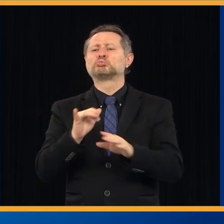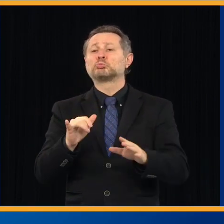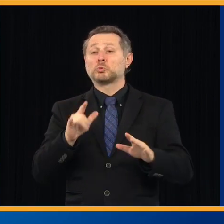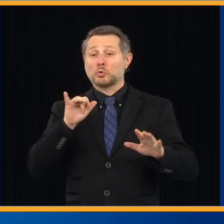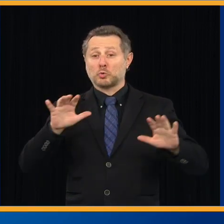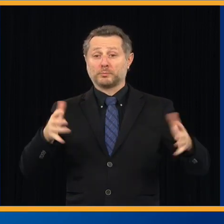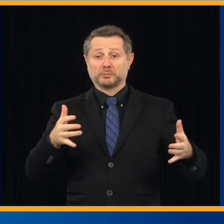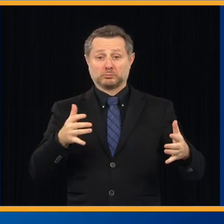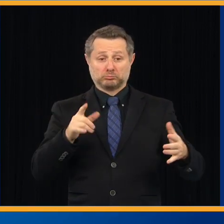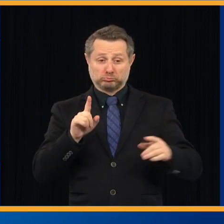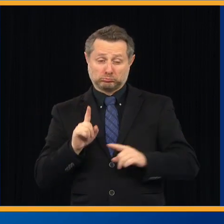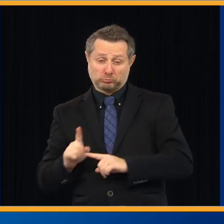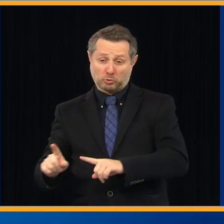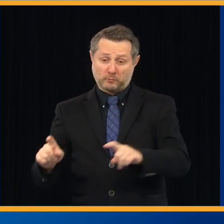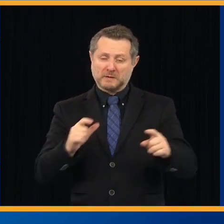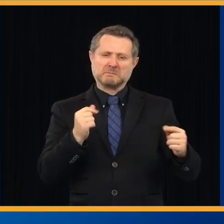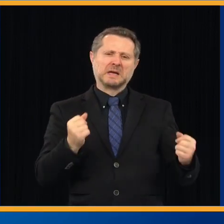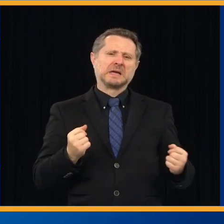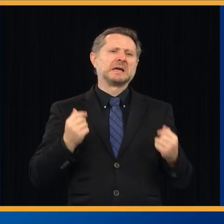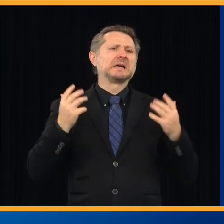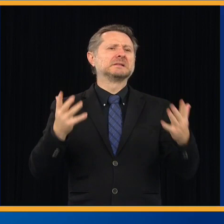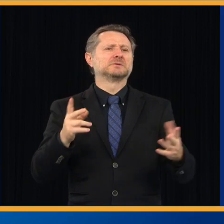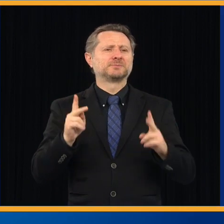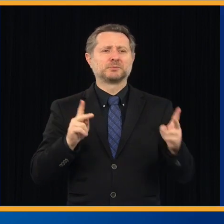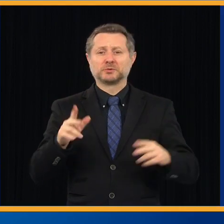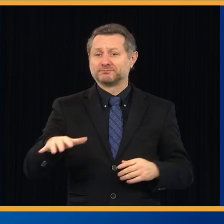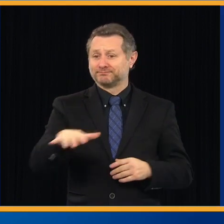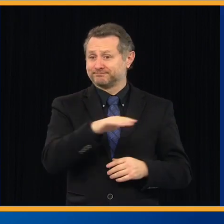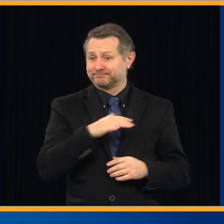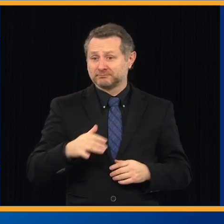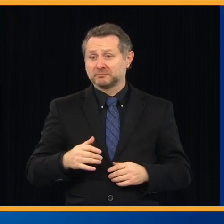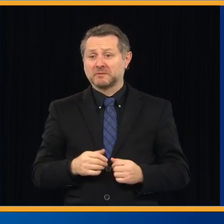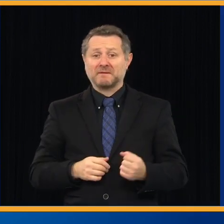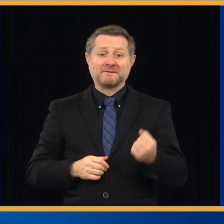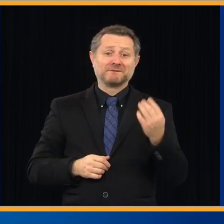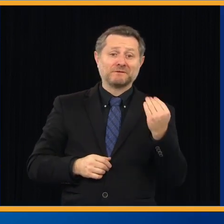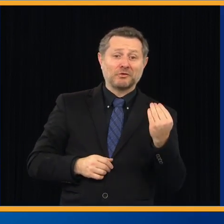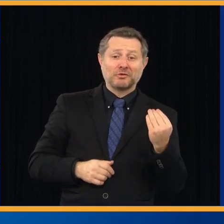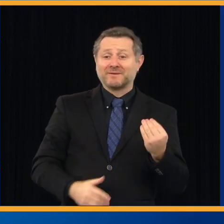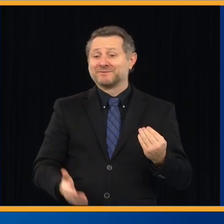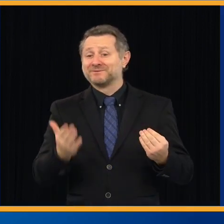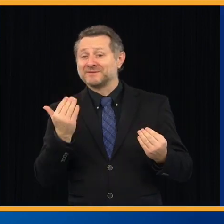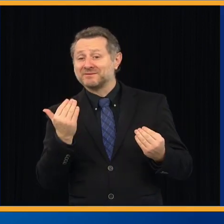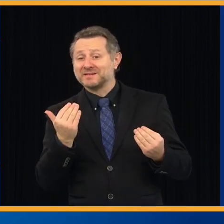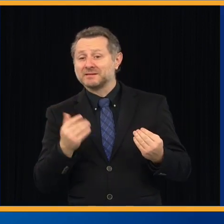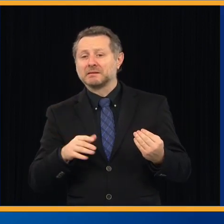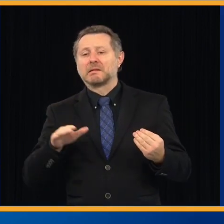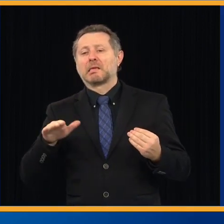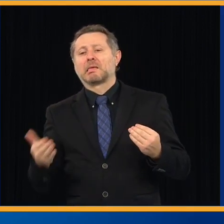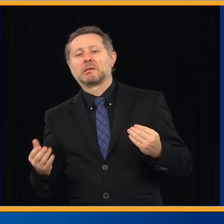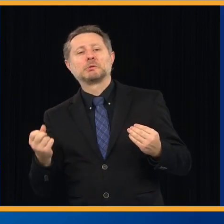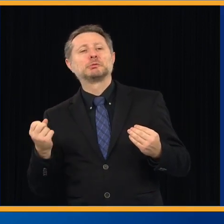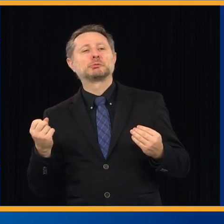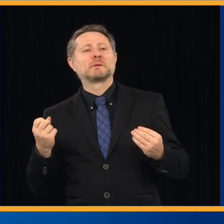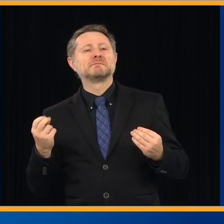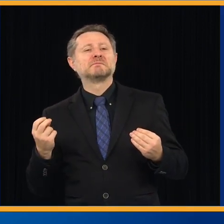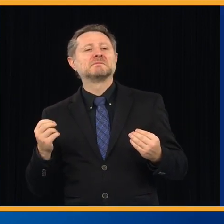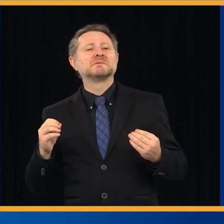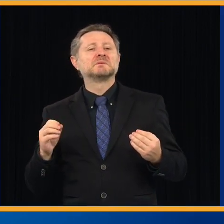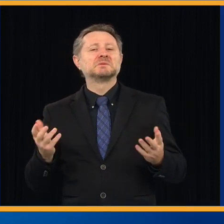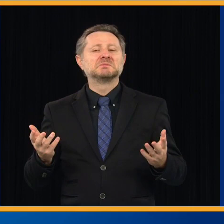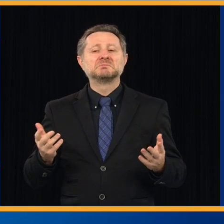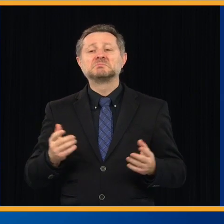indicative. 14 to 14.9, down to 12.3. And as you can see, we test